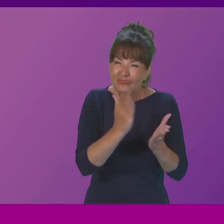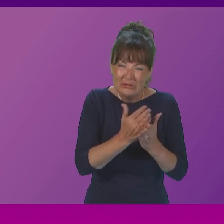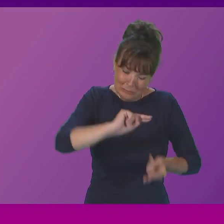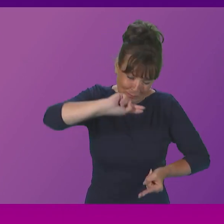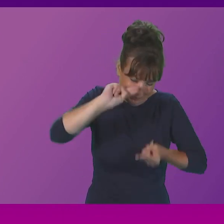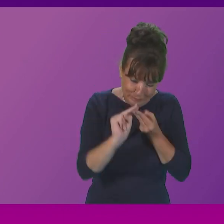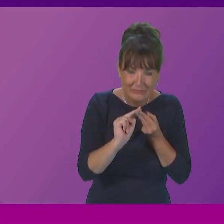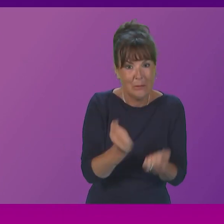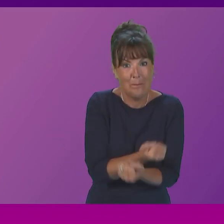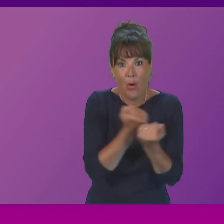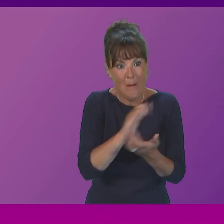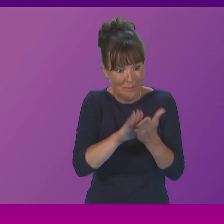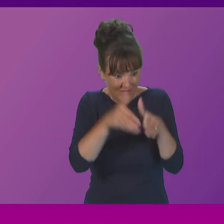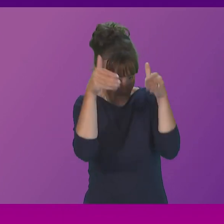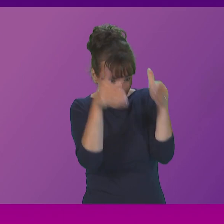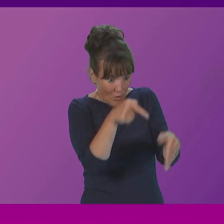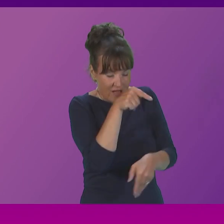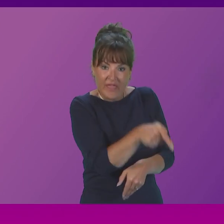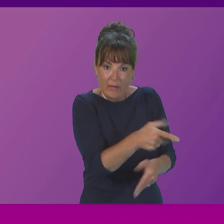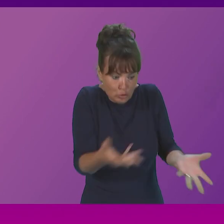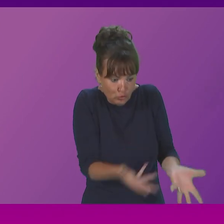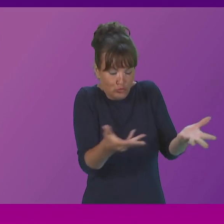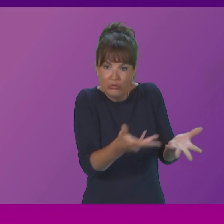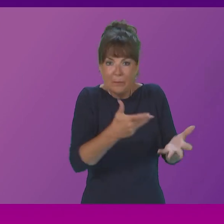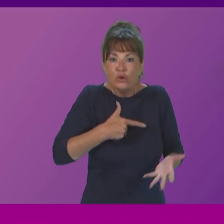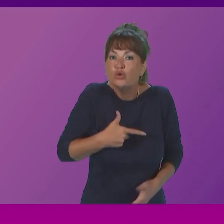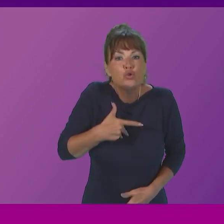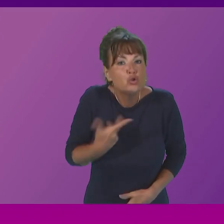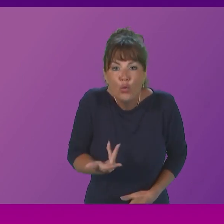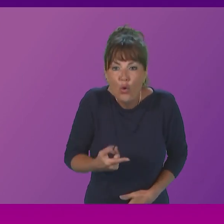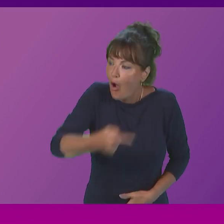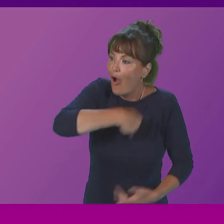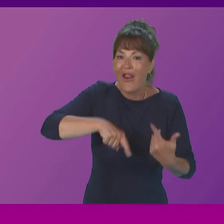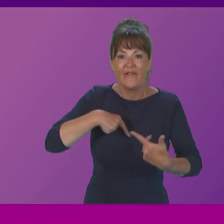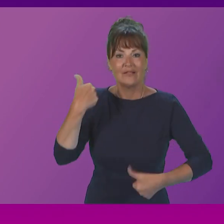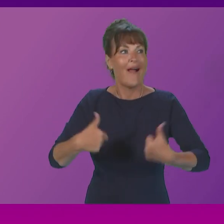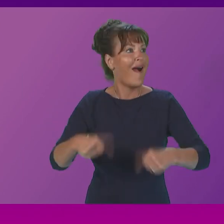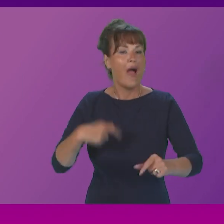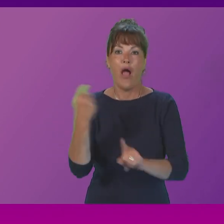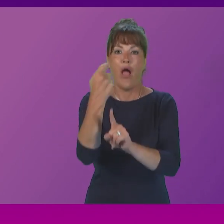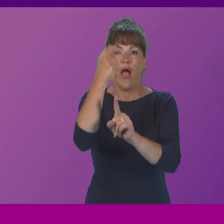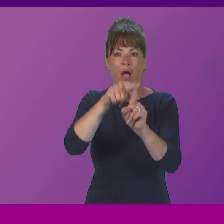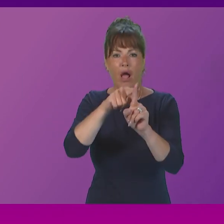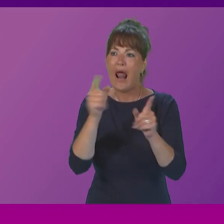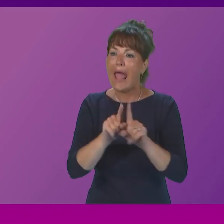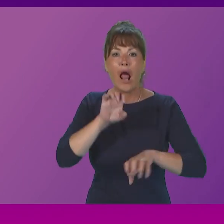on them and ensure that the ladder does not go up behind the few women that have made it to the top.